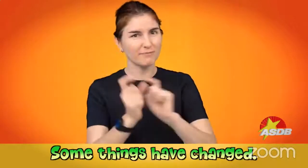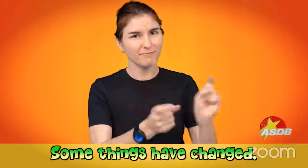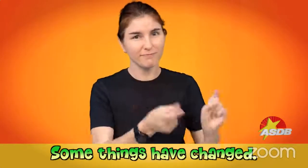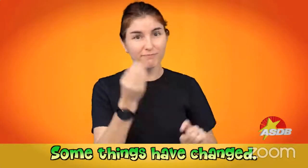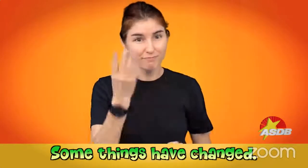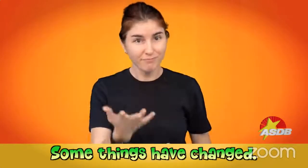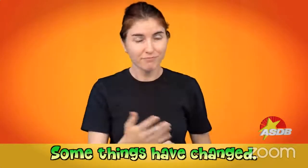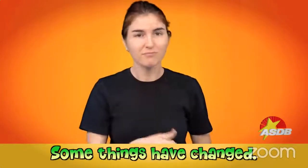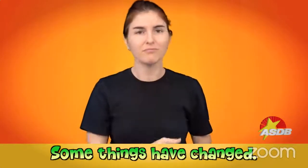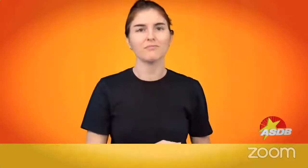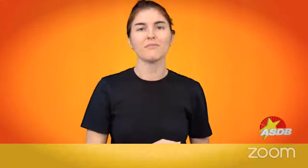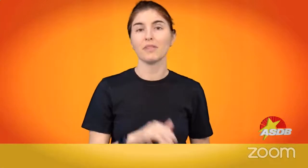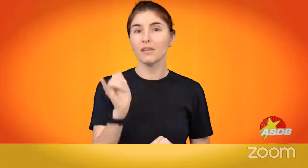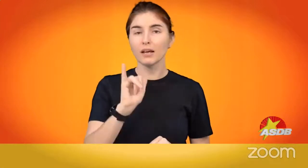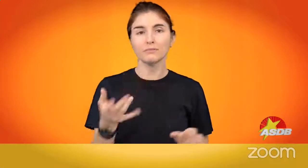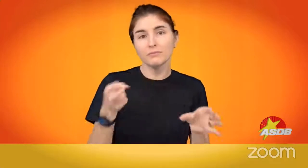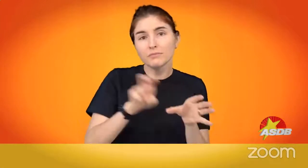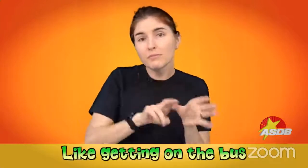have changed,